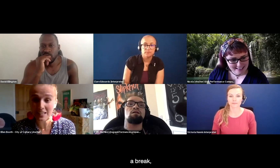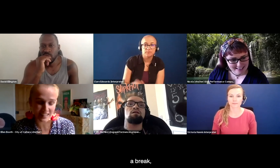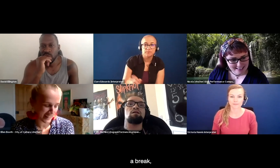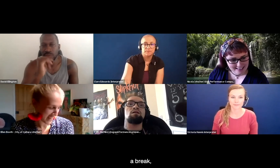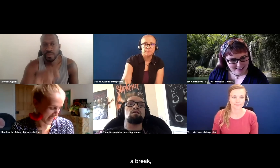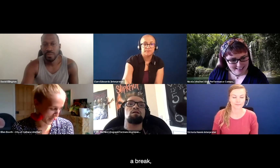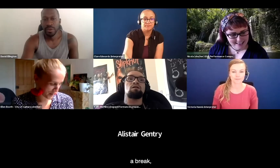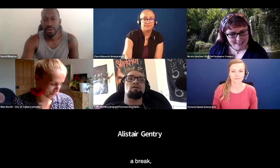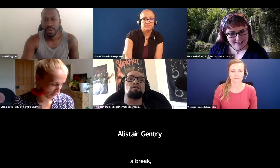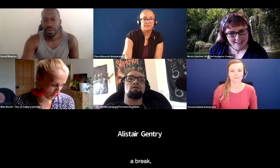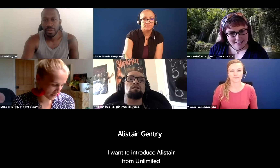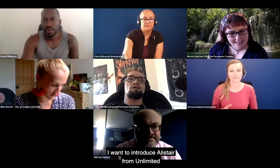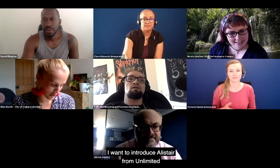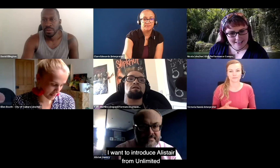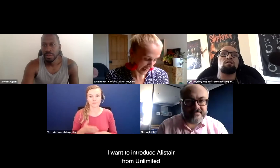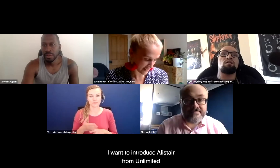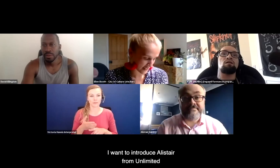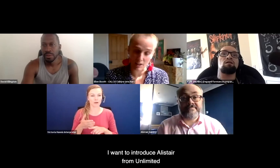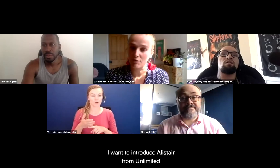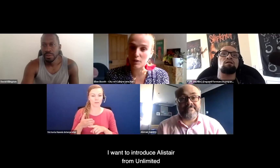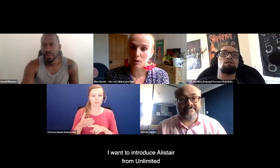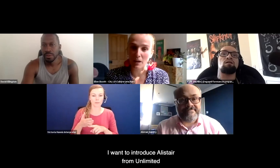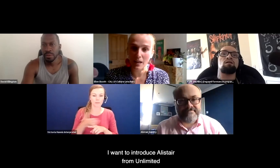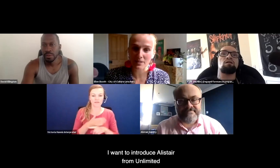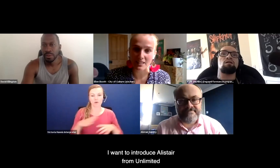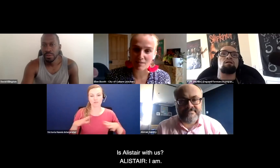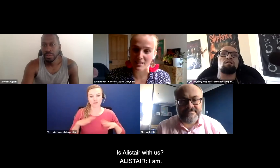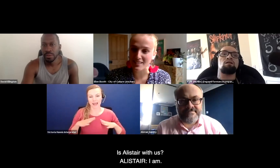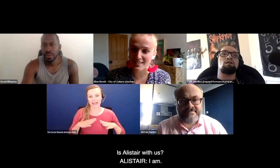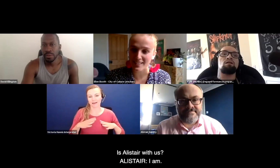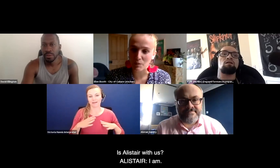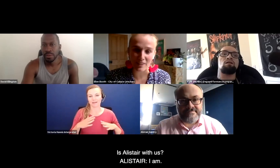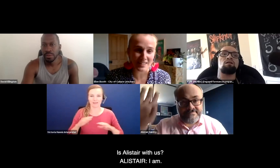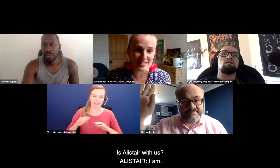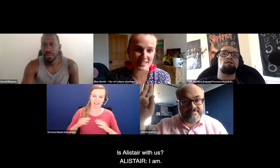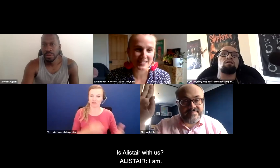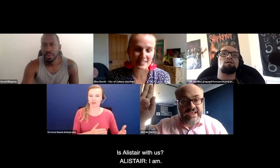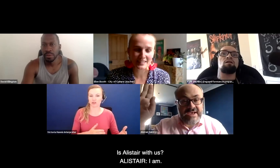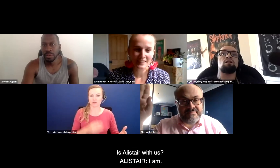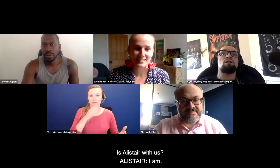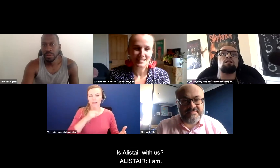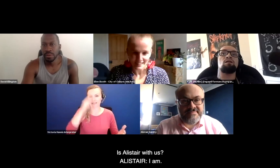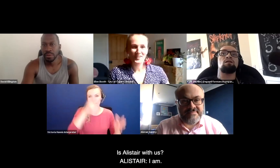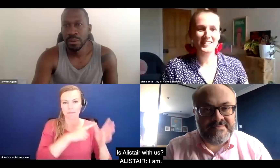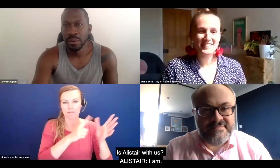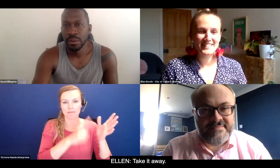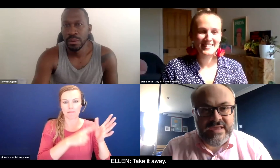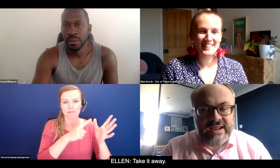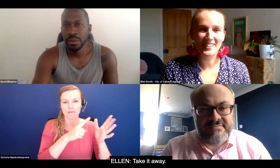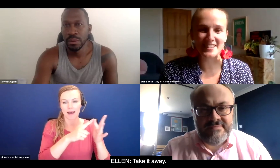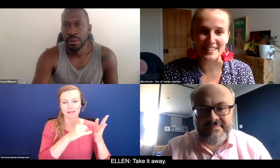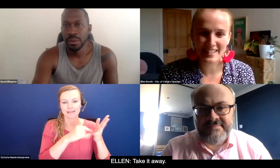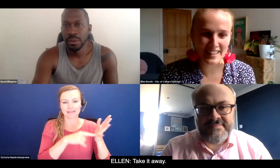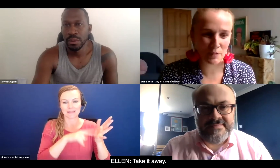a break, I want to introduce Alistair from Unlimited. So is Alistair with us? I am. Great.